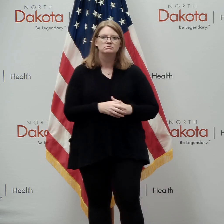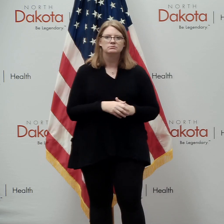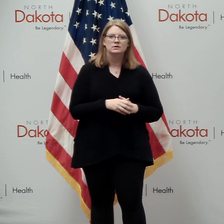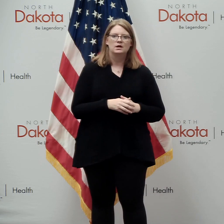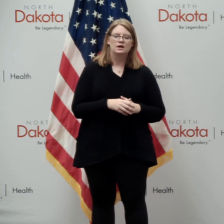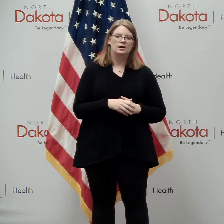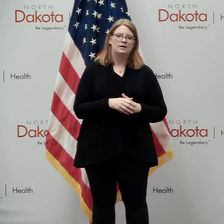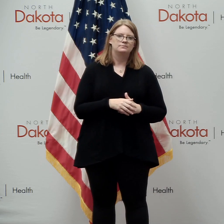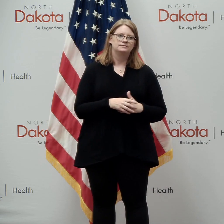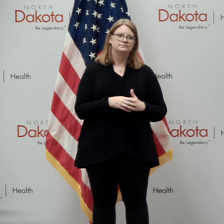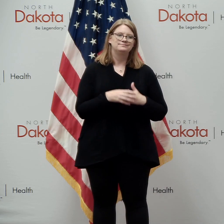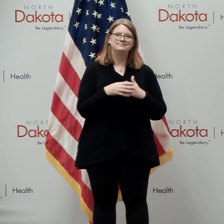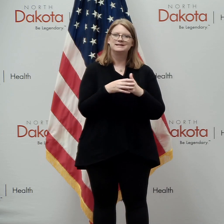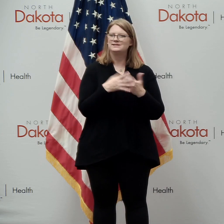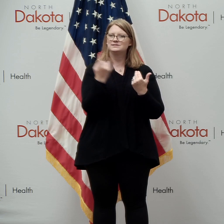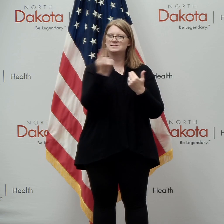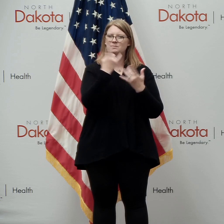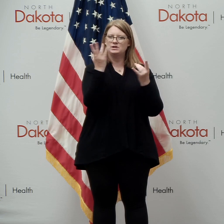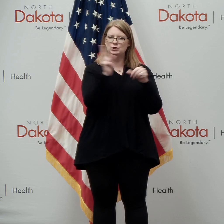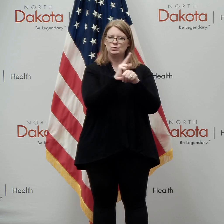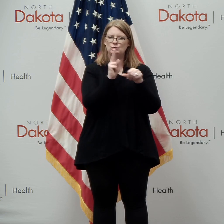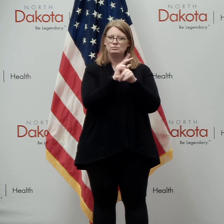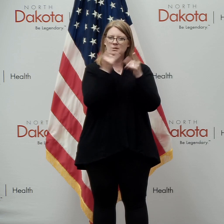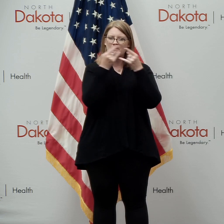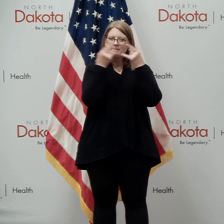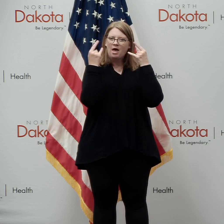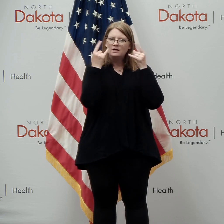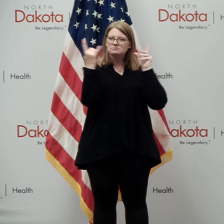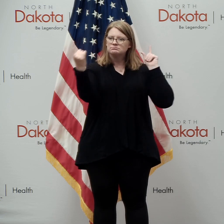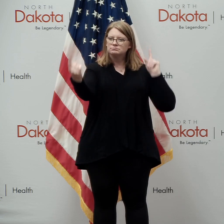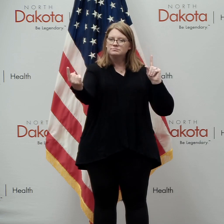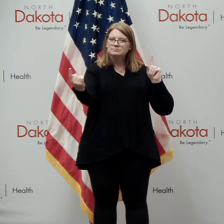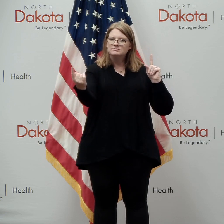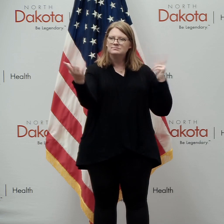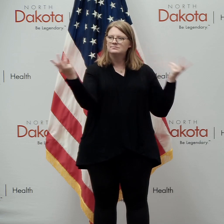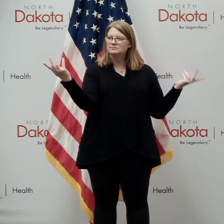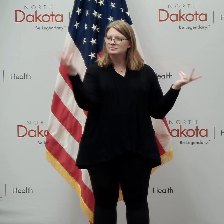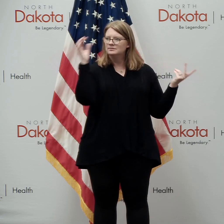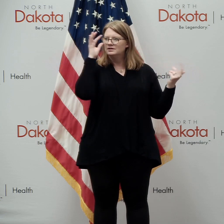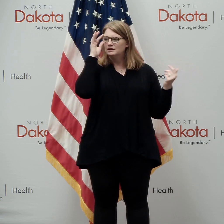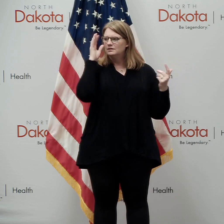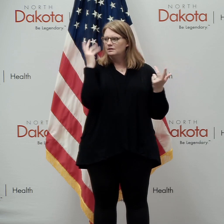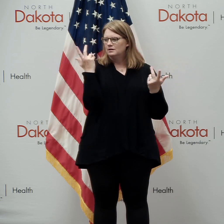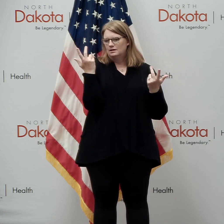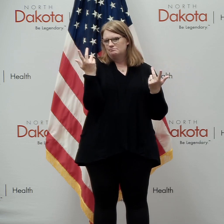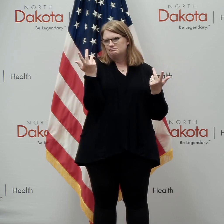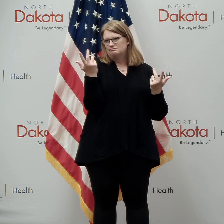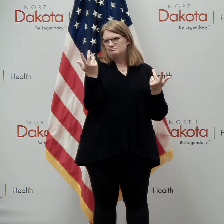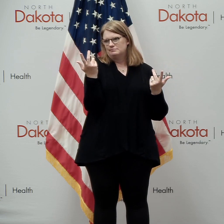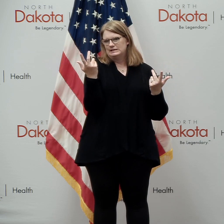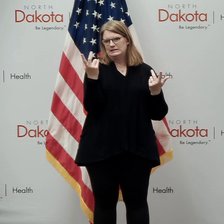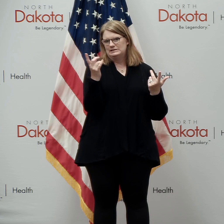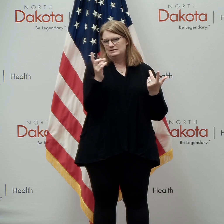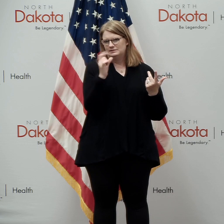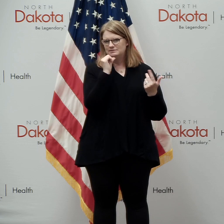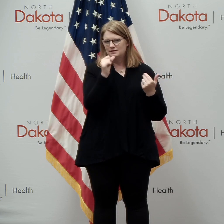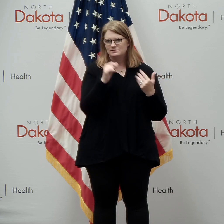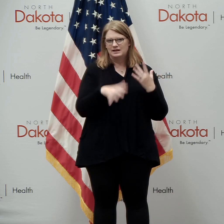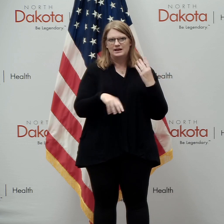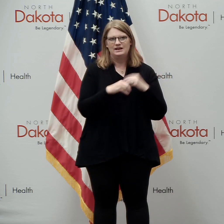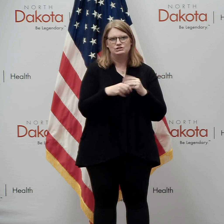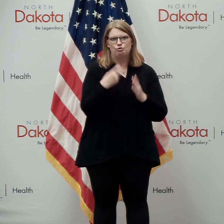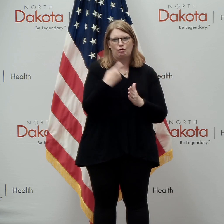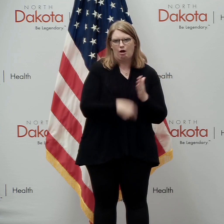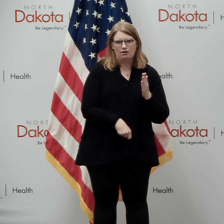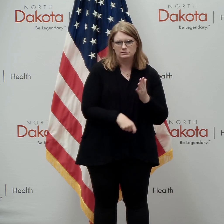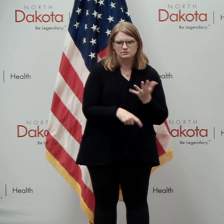to, wear a mask or stay socially distant really doesn't on that individual doesn't create any additional cost to